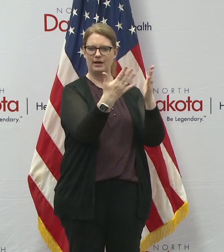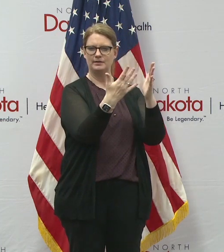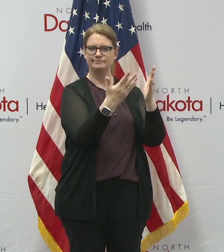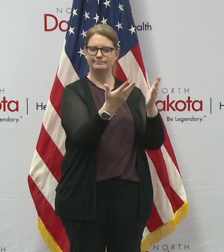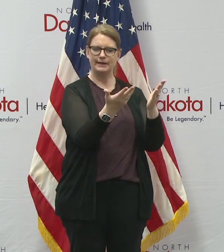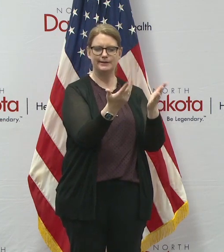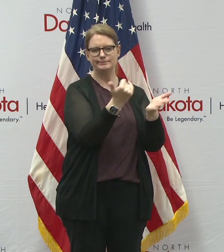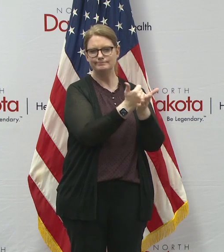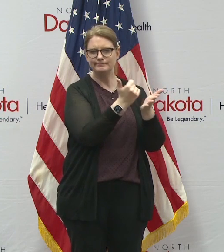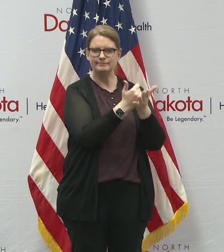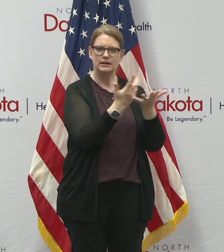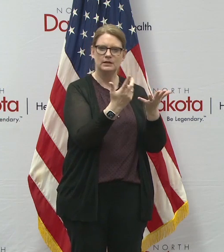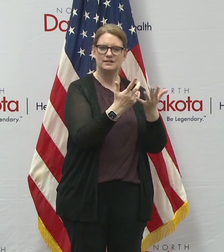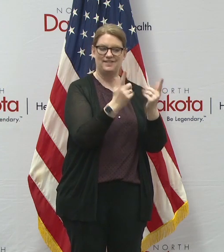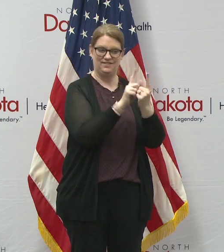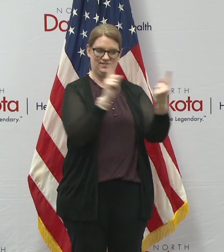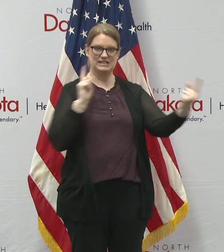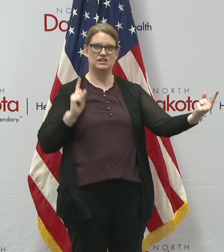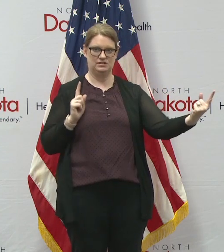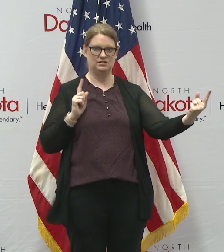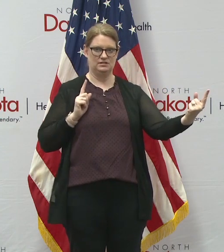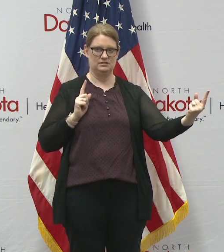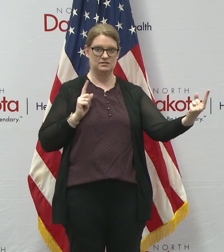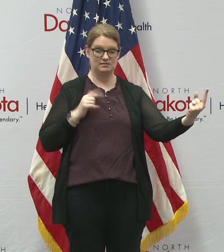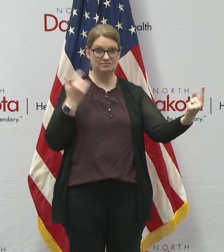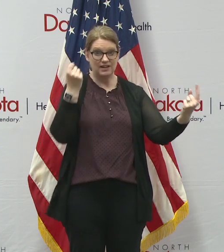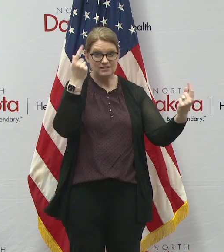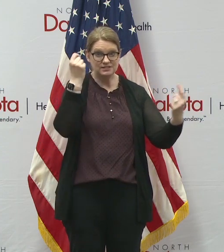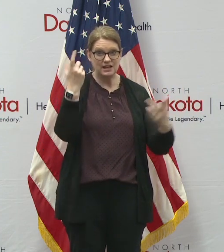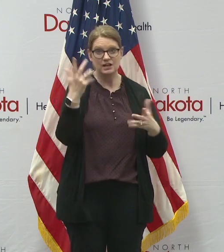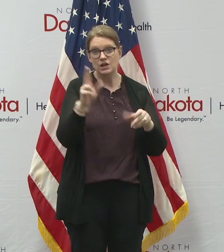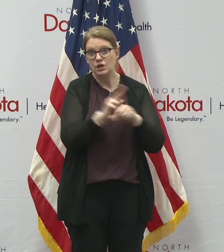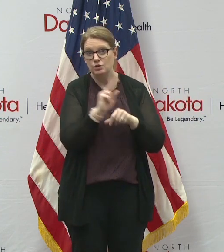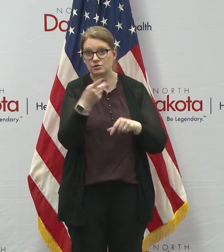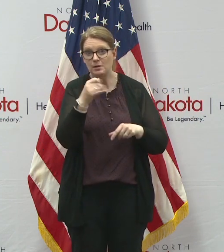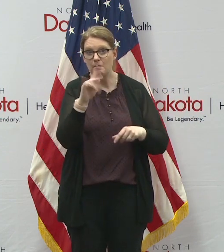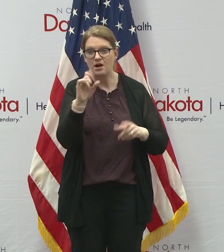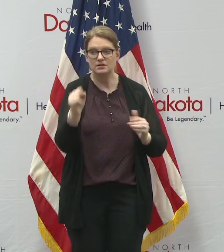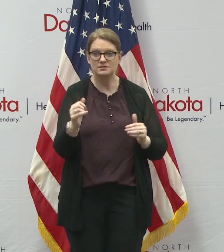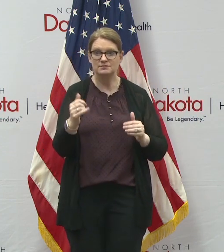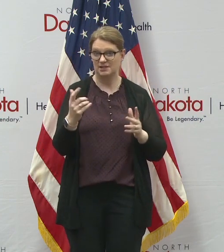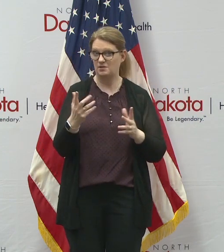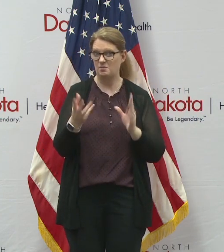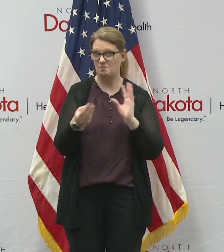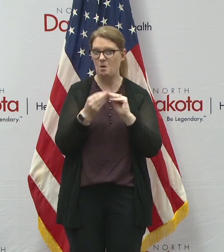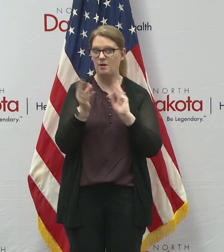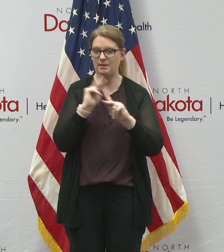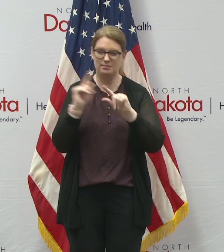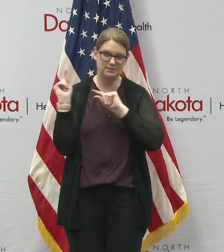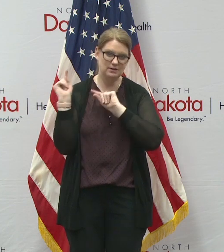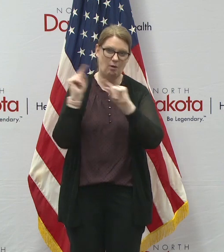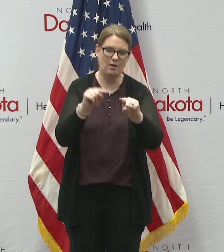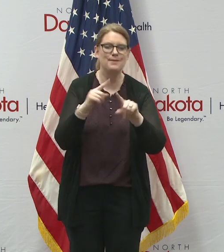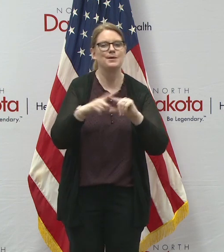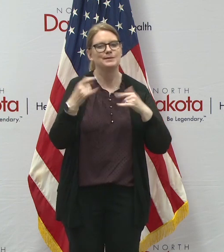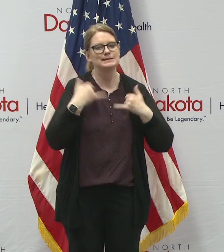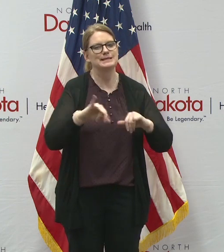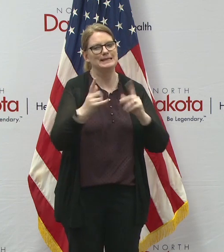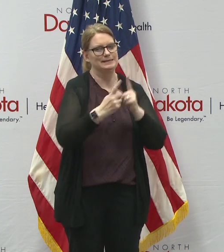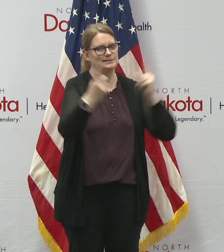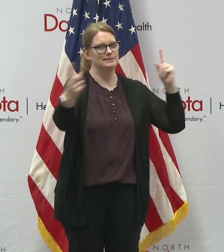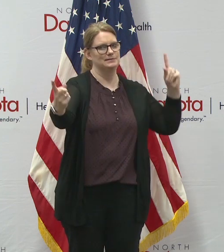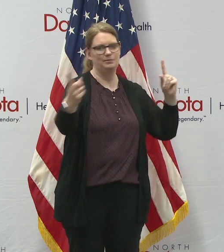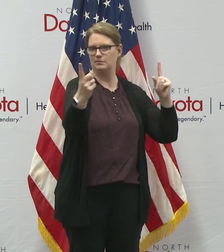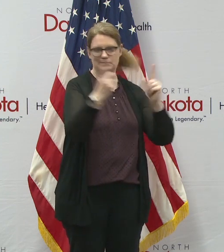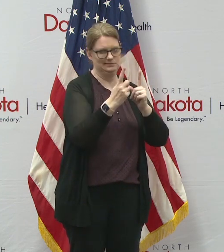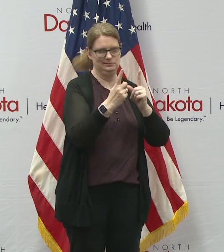physical distance when using the parks, because we've had a big increase in usage of parks, which is great. But when we're there, we got to stay separate. But we